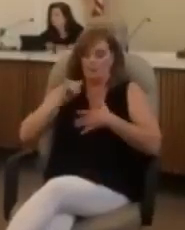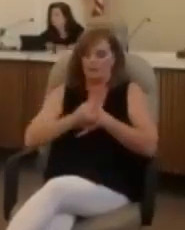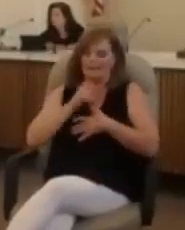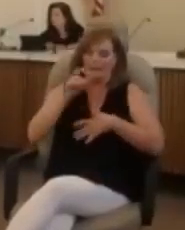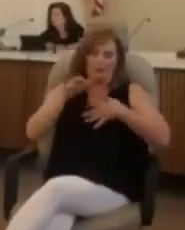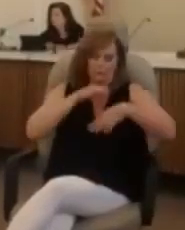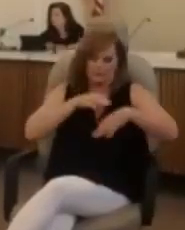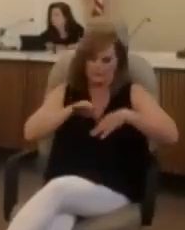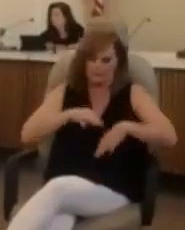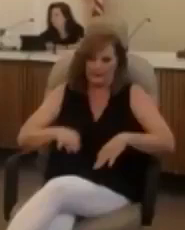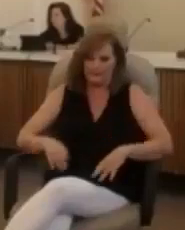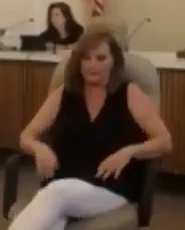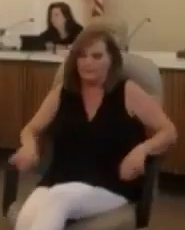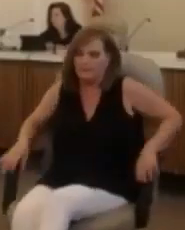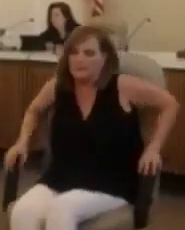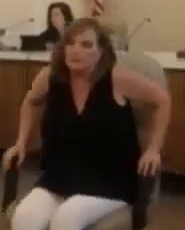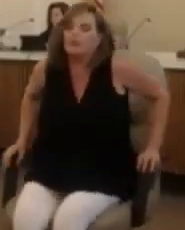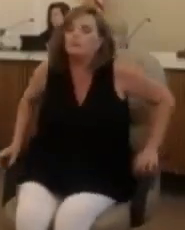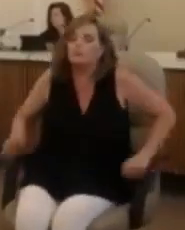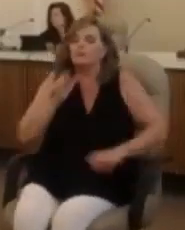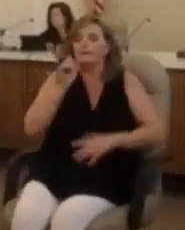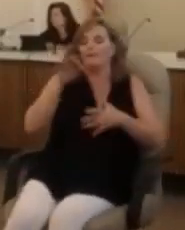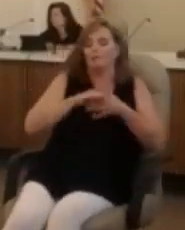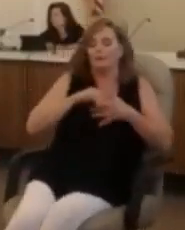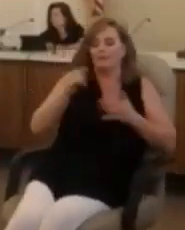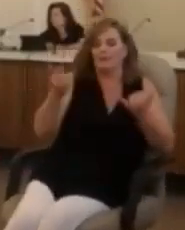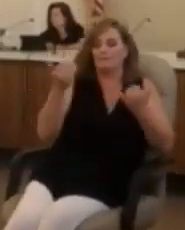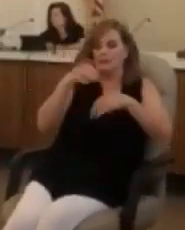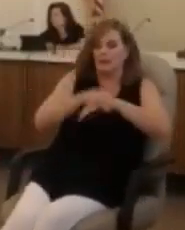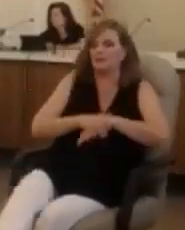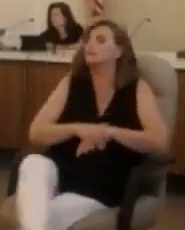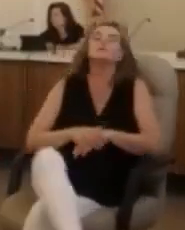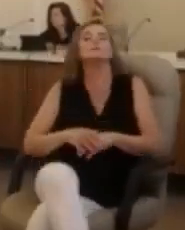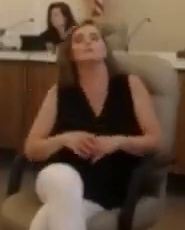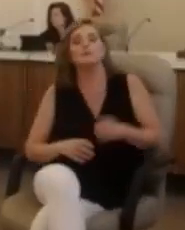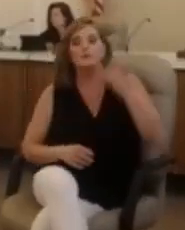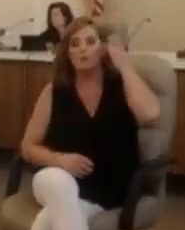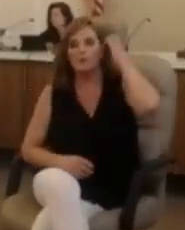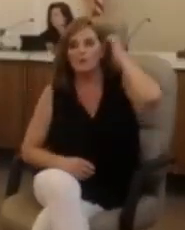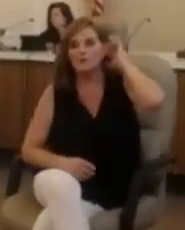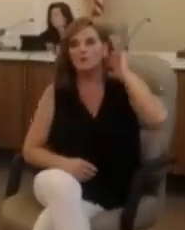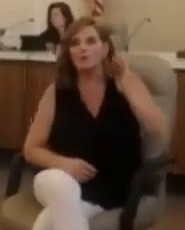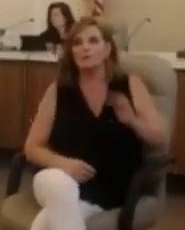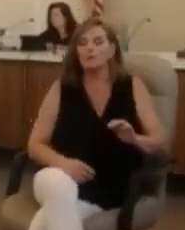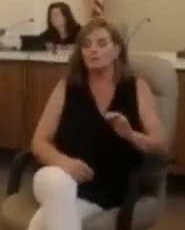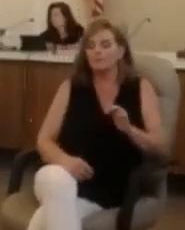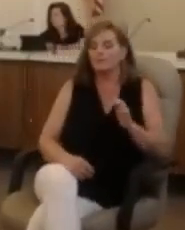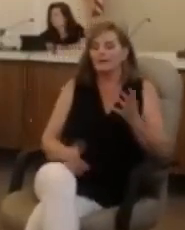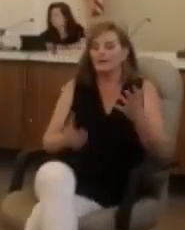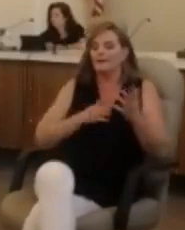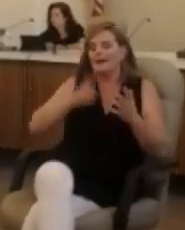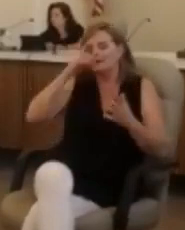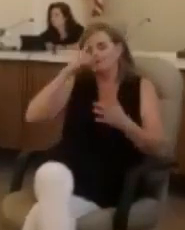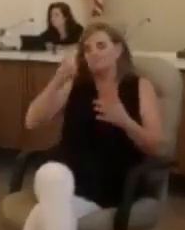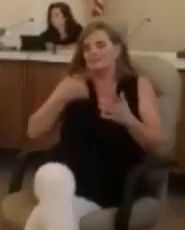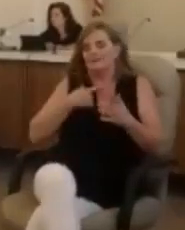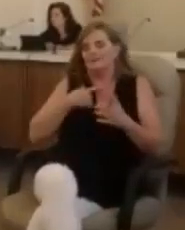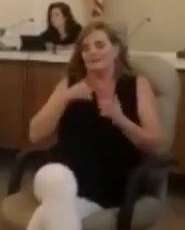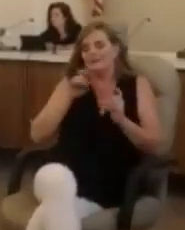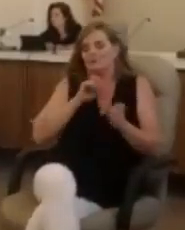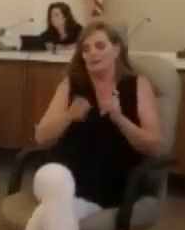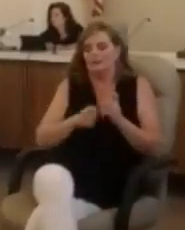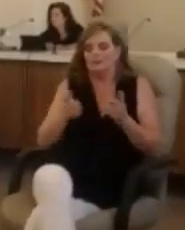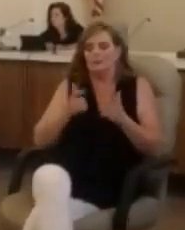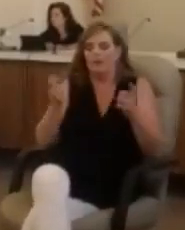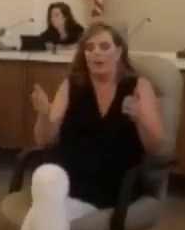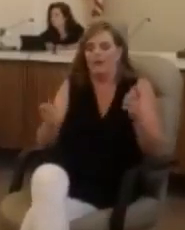isn't what we're voting on tonight. But as far as, you know, I just think it changes a lot of things over there. And I've been